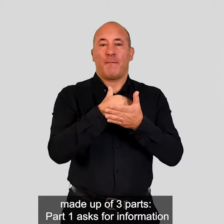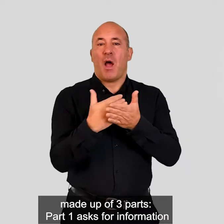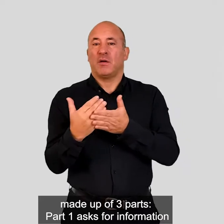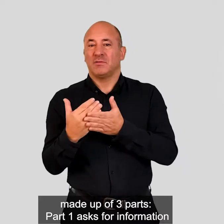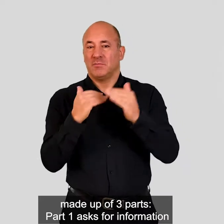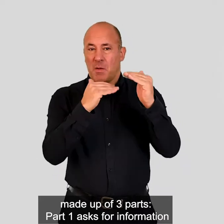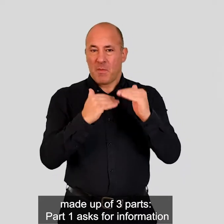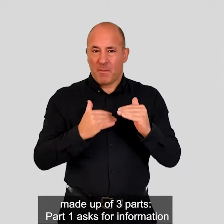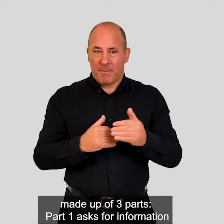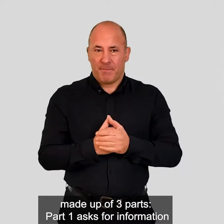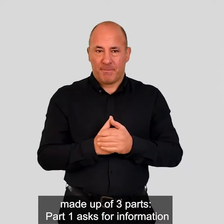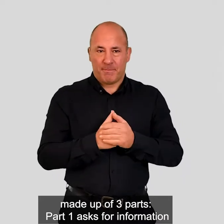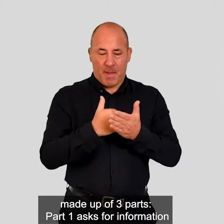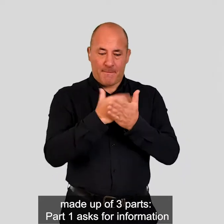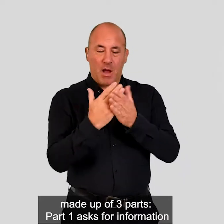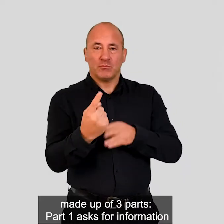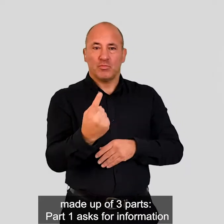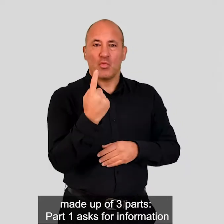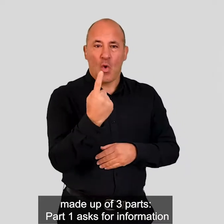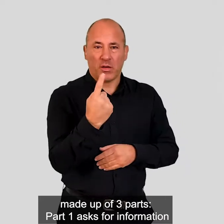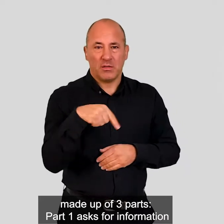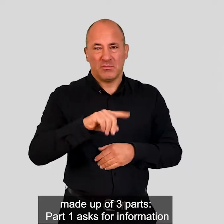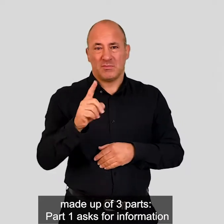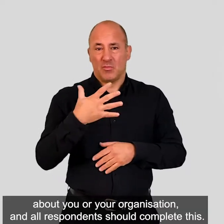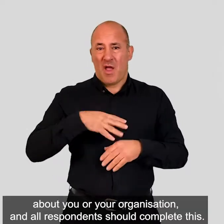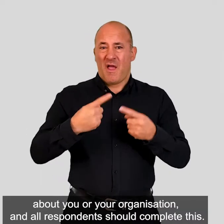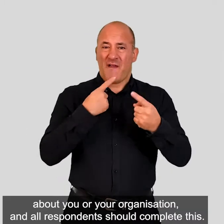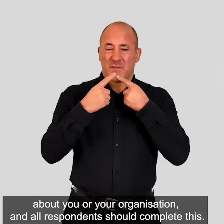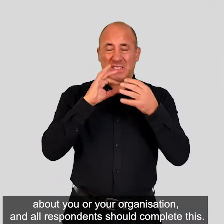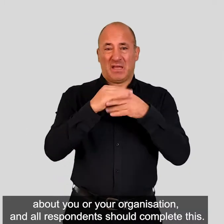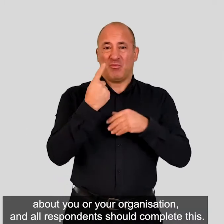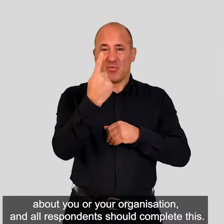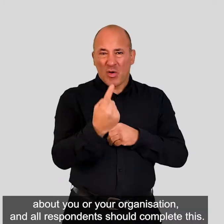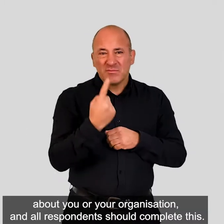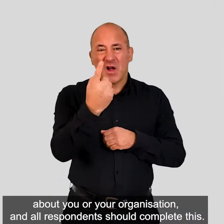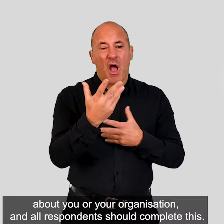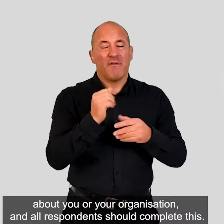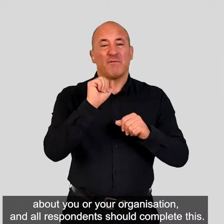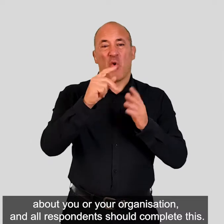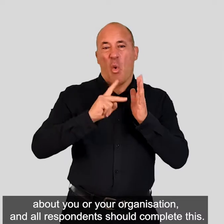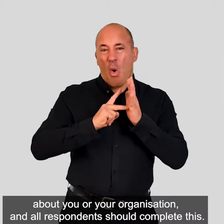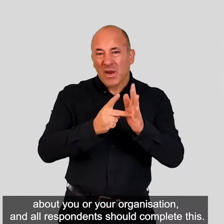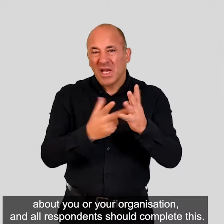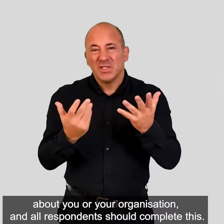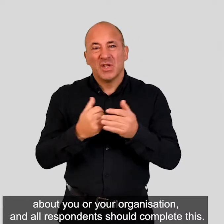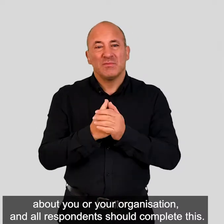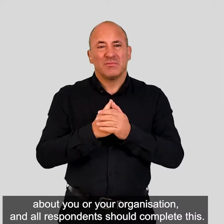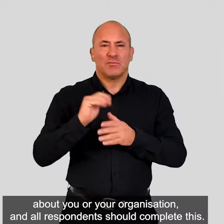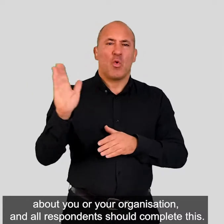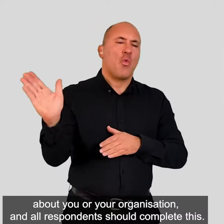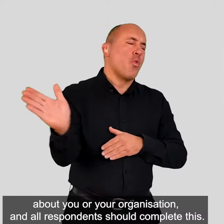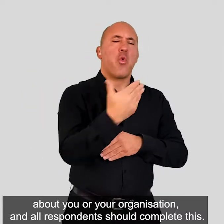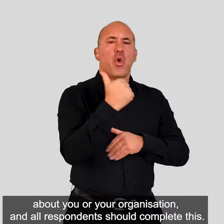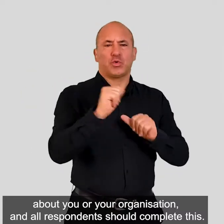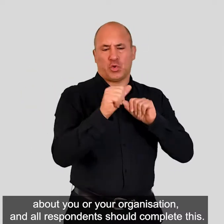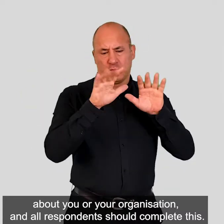parts. Part 1 asks for information about you or your organisation, and all respondents should complete